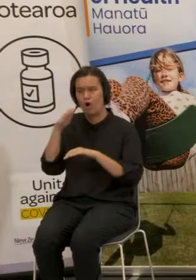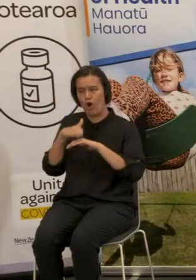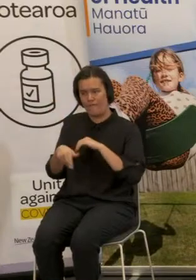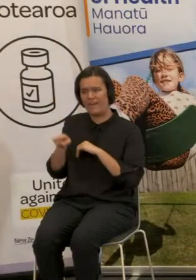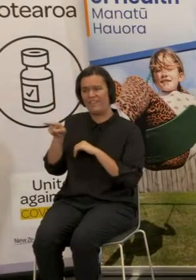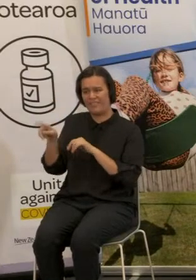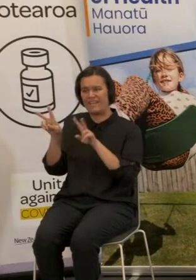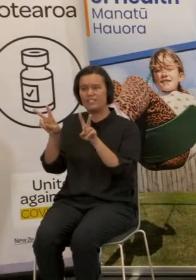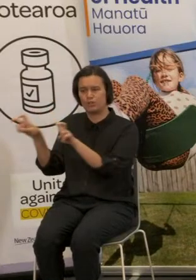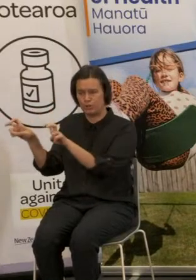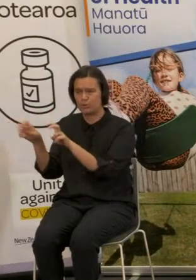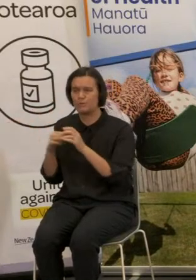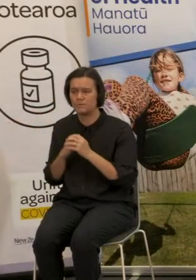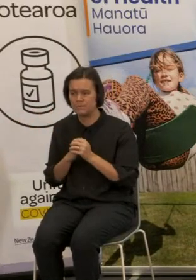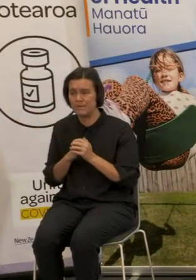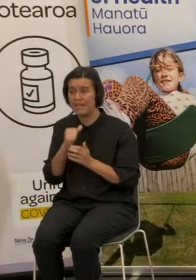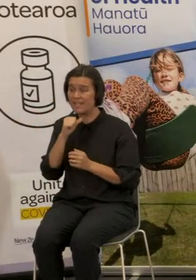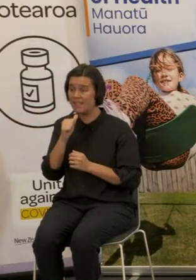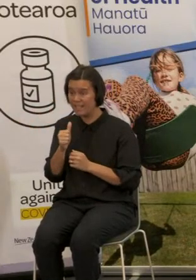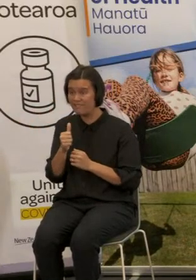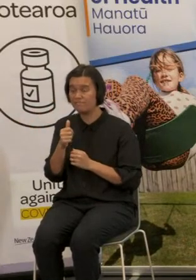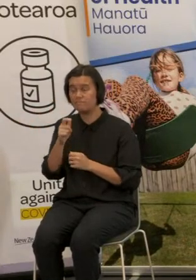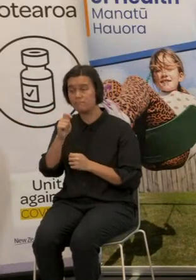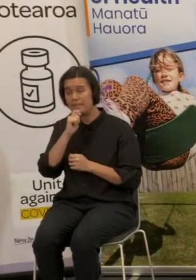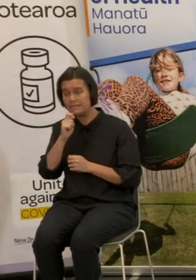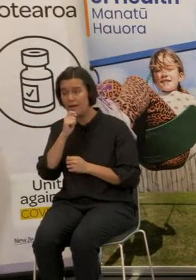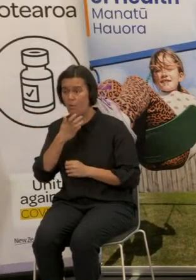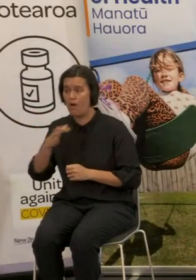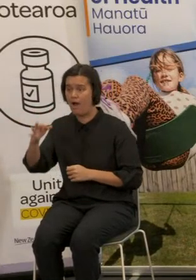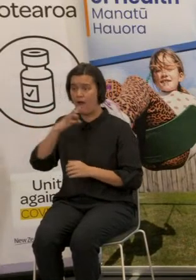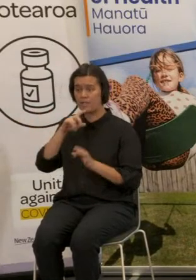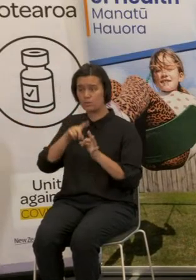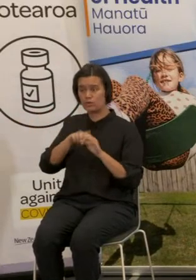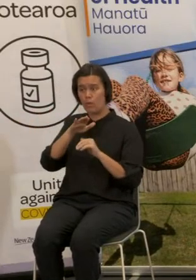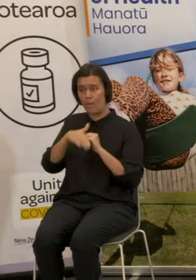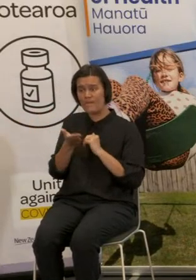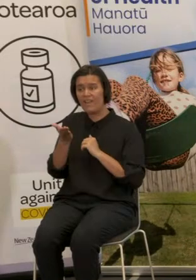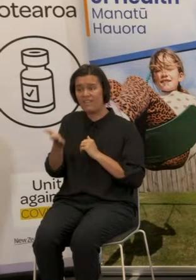that if there are particular key messages you think it's worthwhile us getting out there.